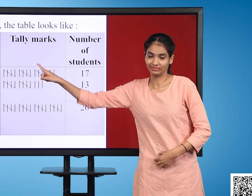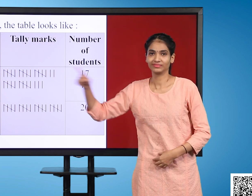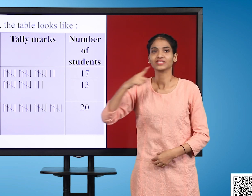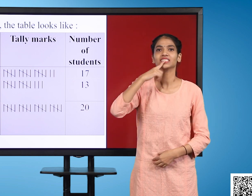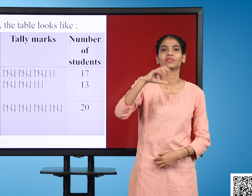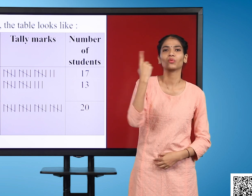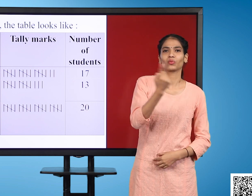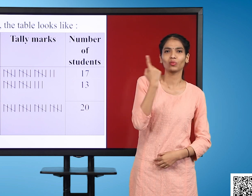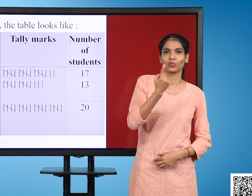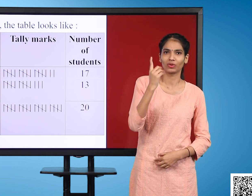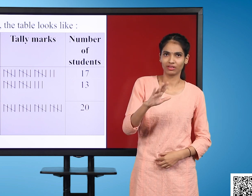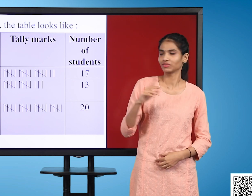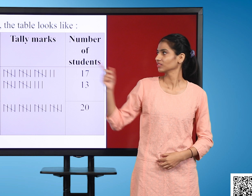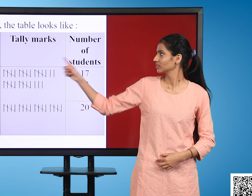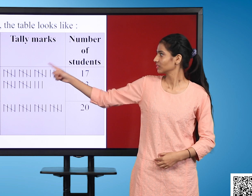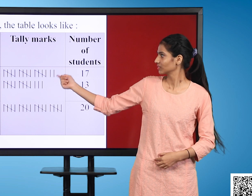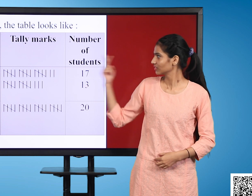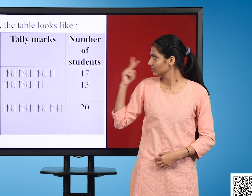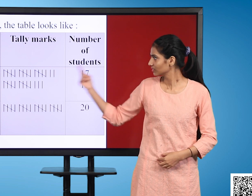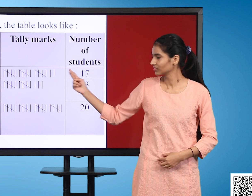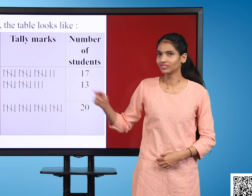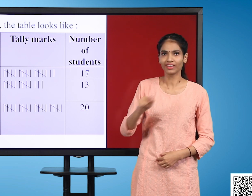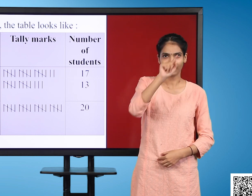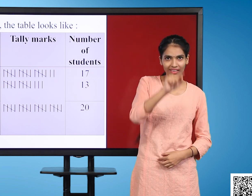Rice only, 5552, 17.